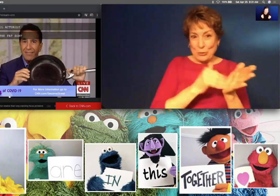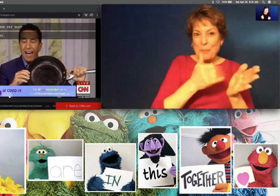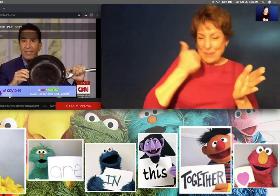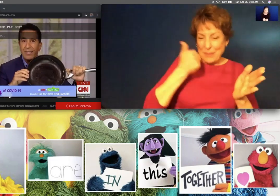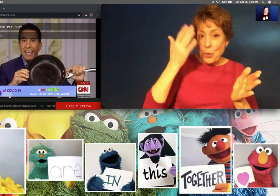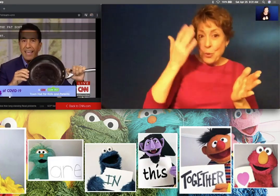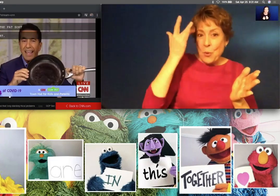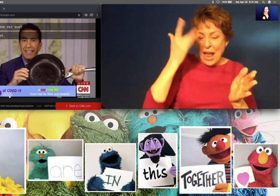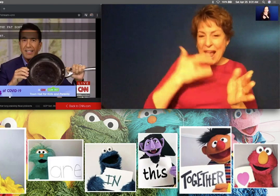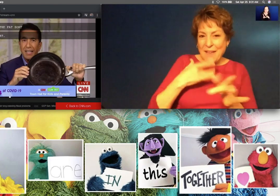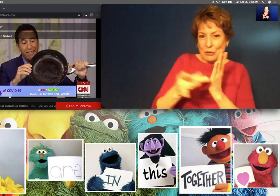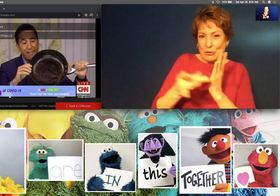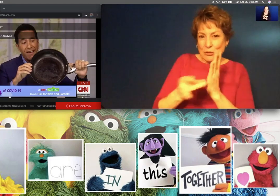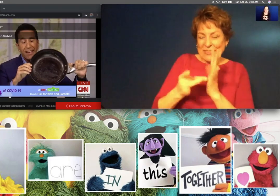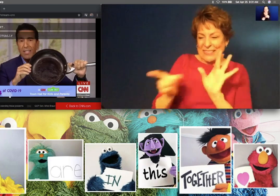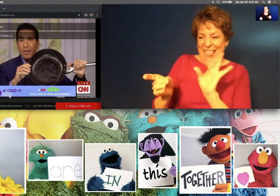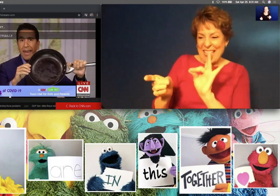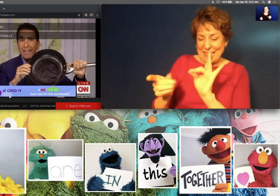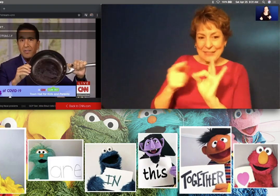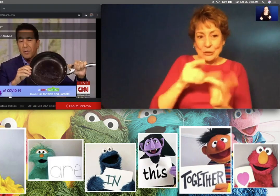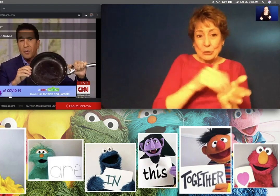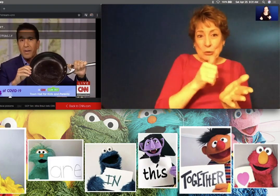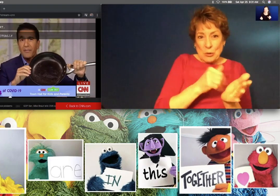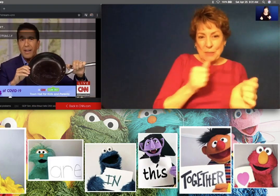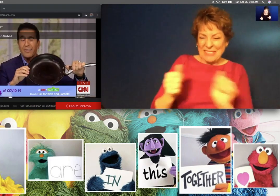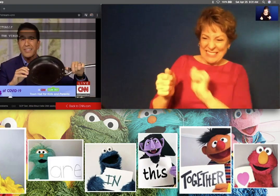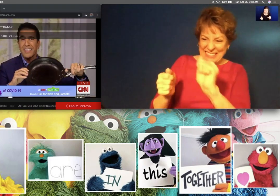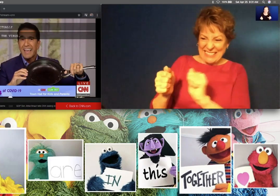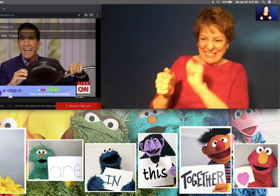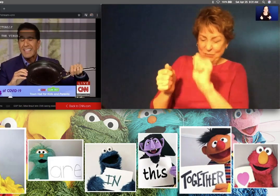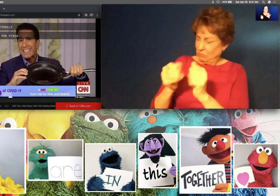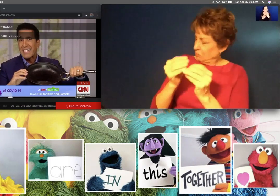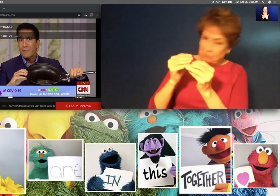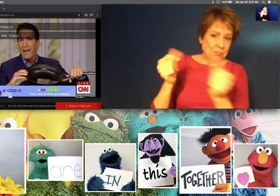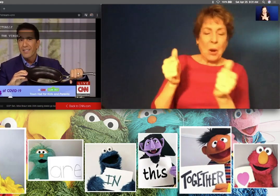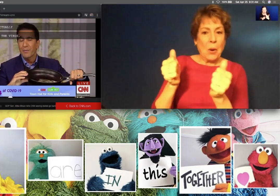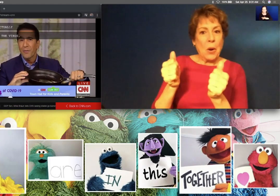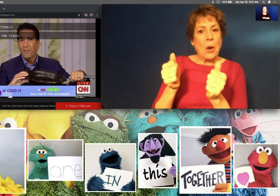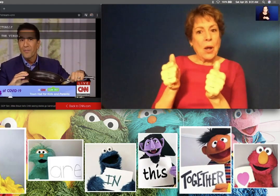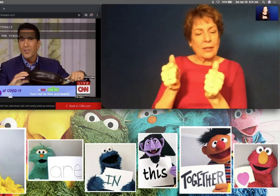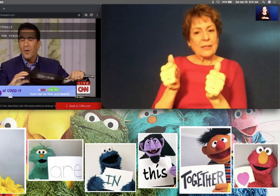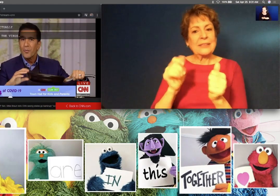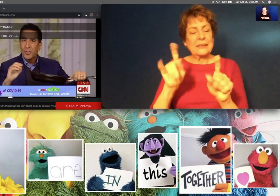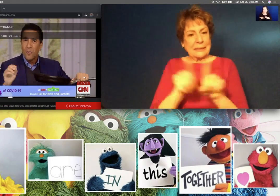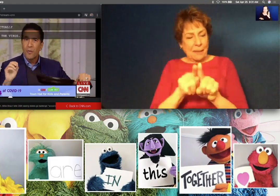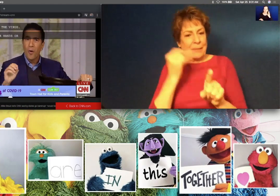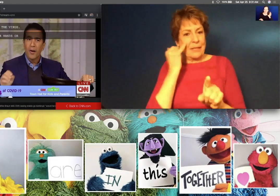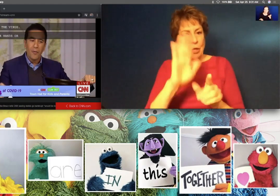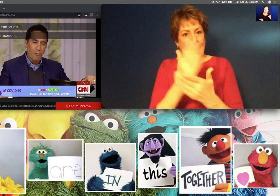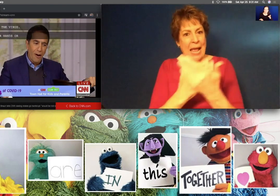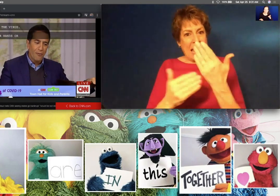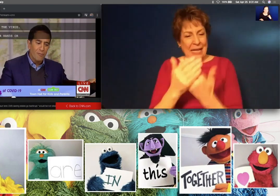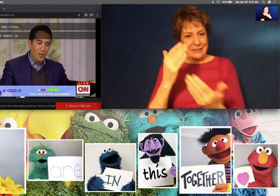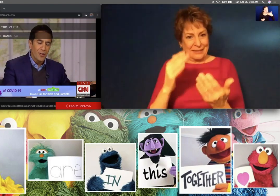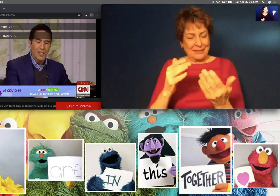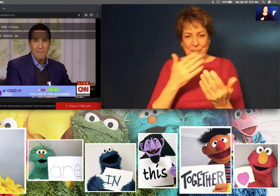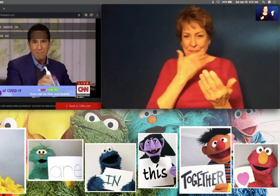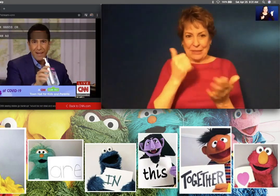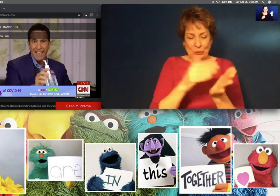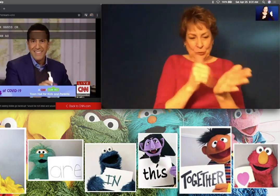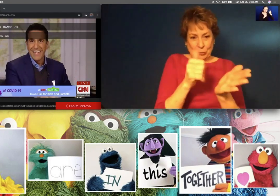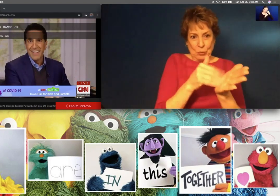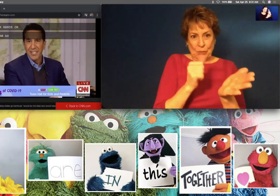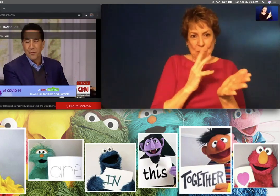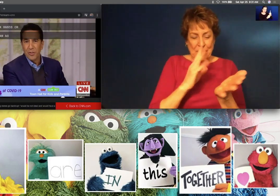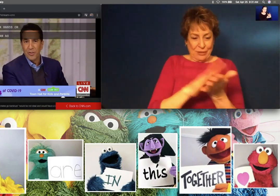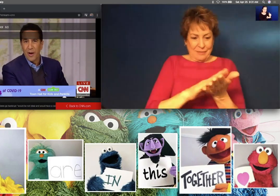the virus and actually get your hands or whatever else as clean as possible. So soap and water, preferable, but